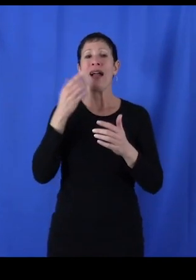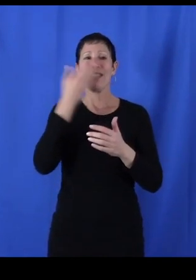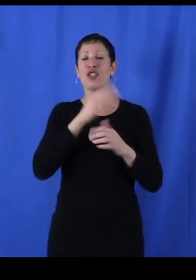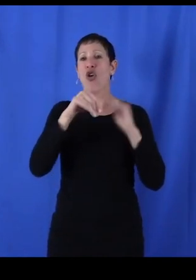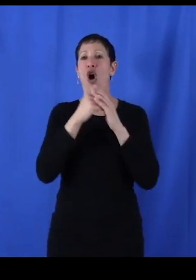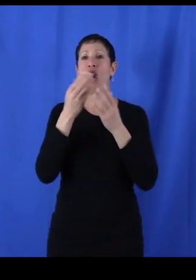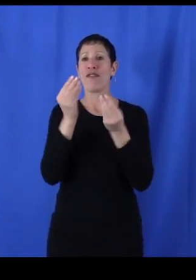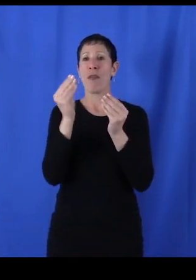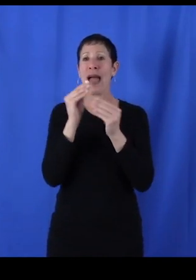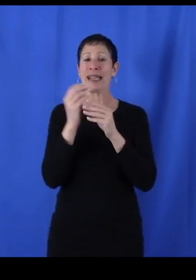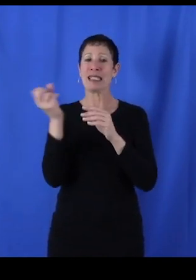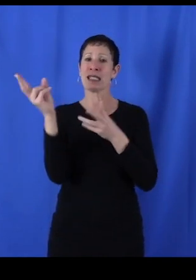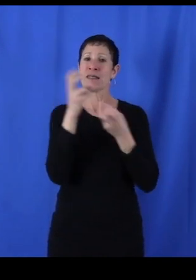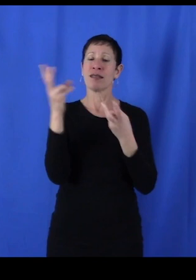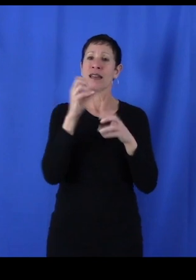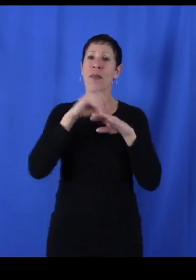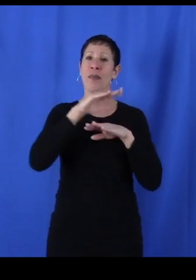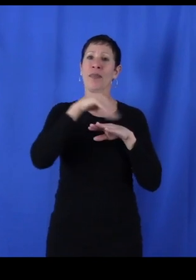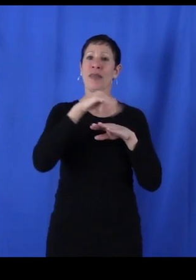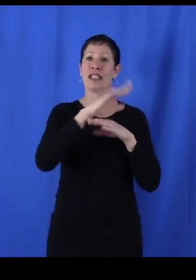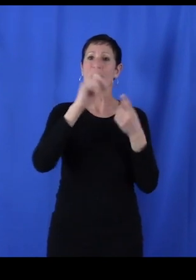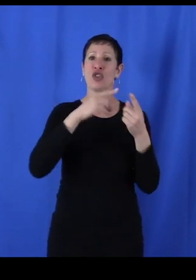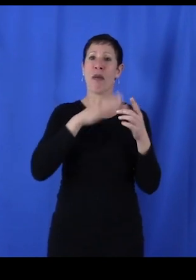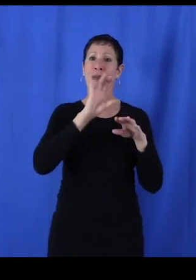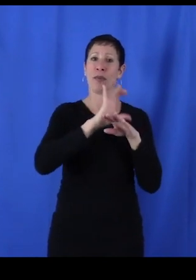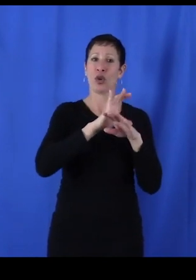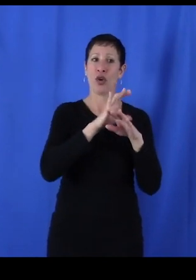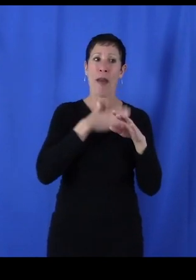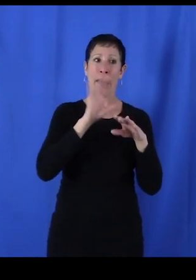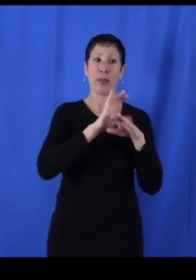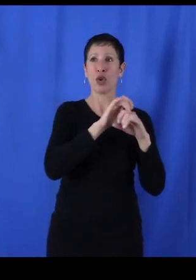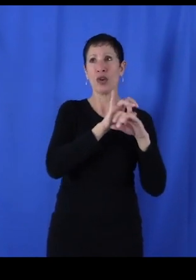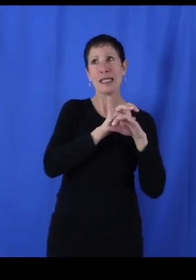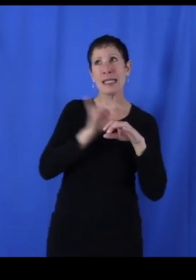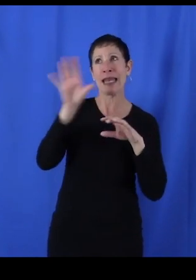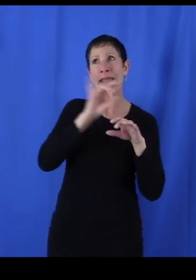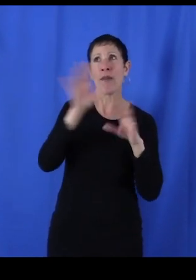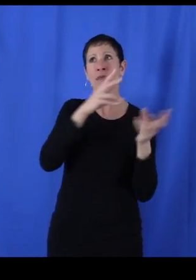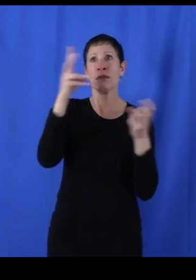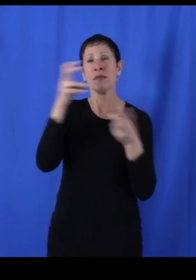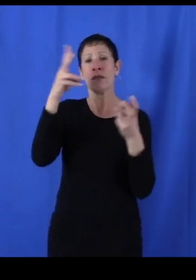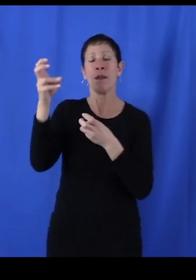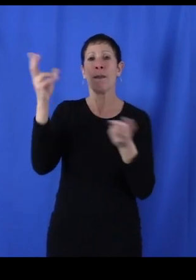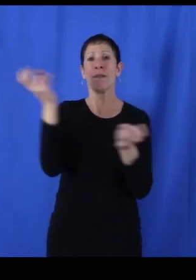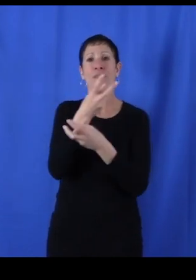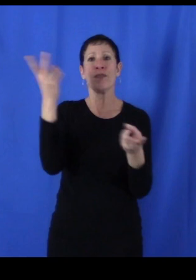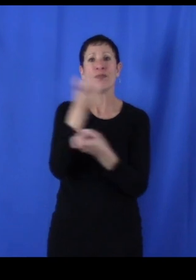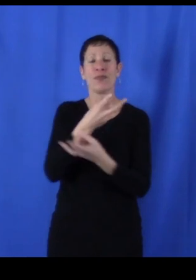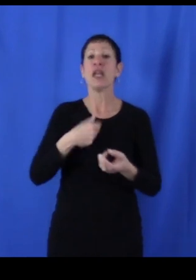packets being sent to and sent by my computer. Right? And if you think of how